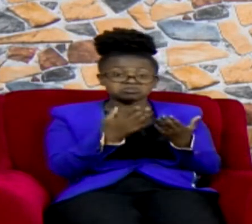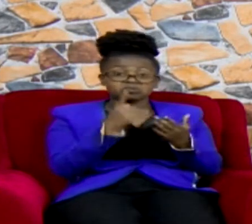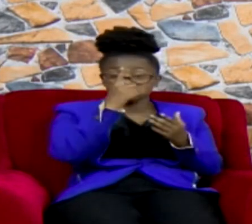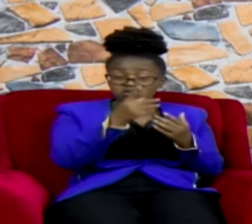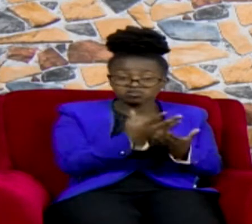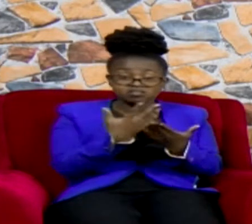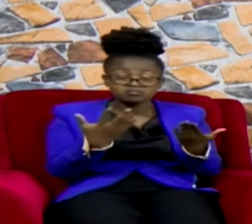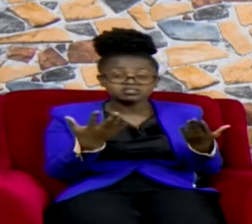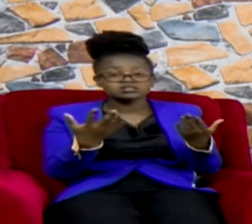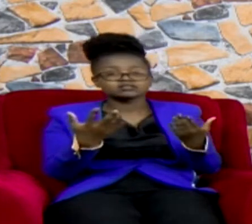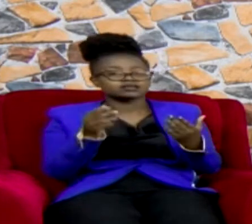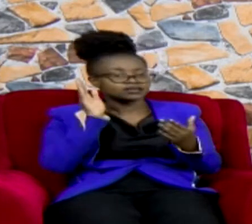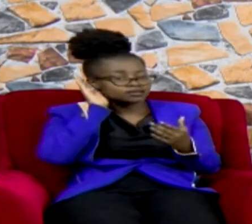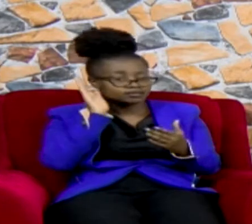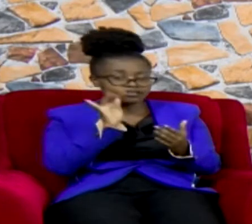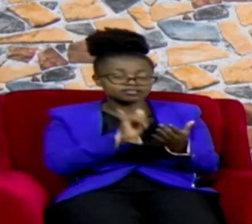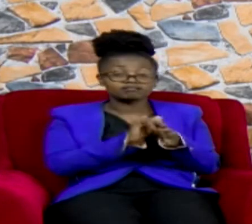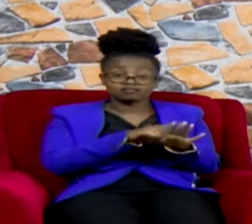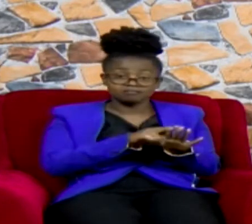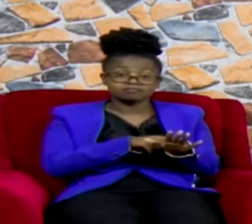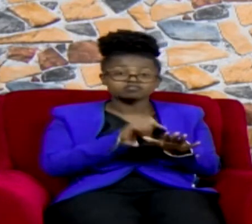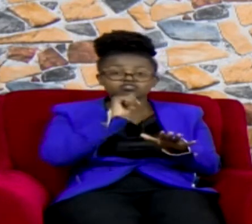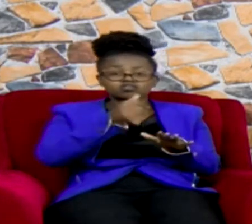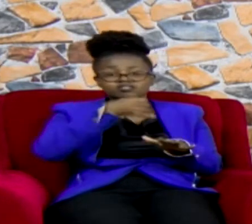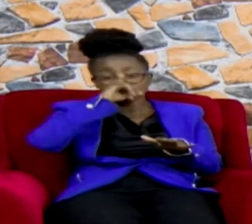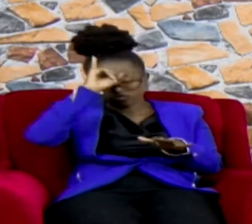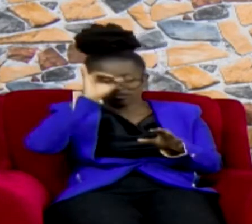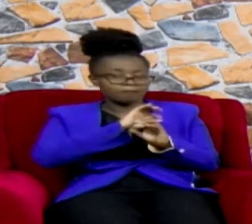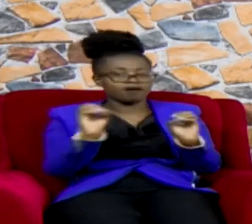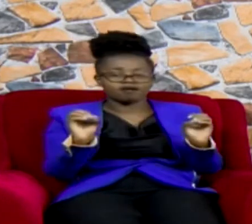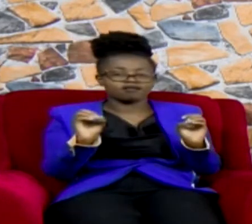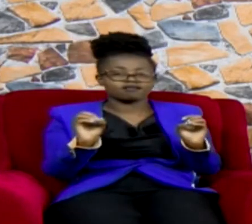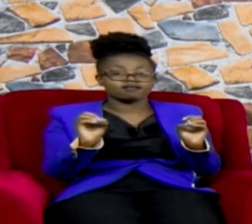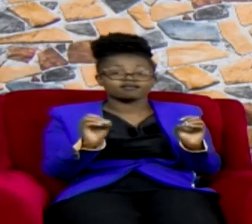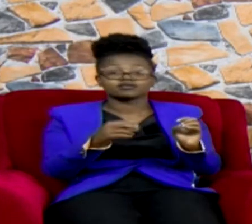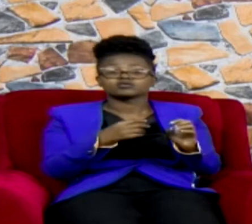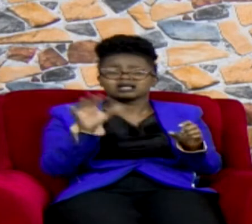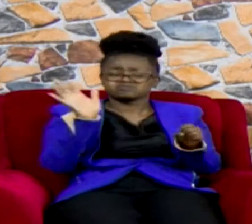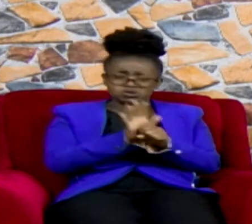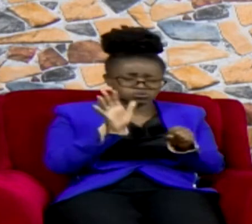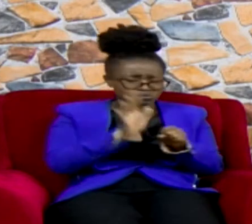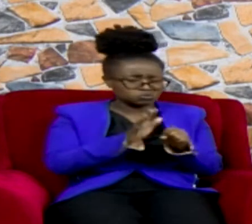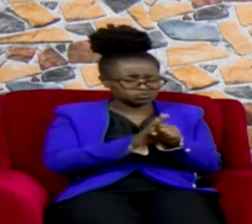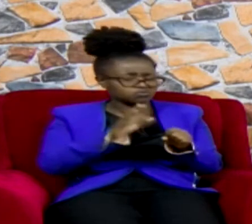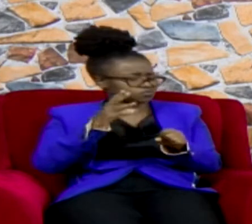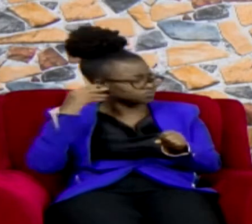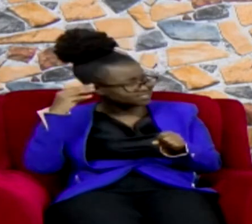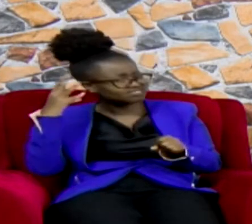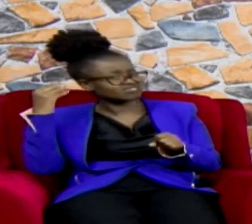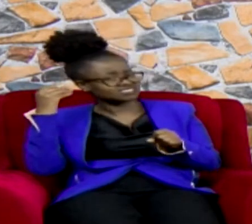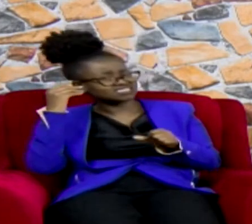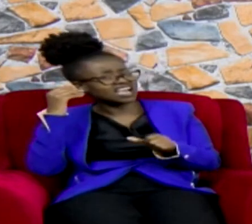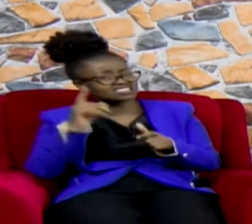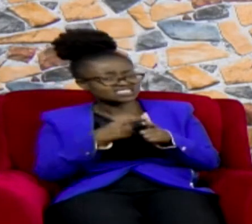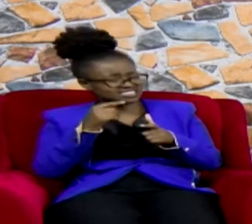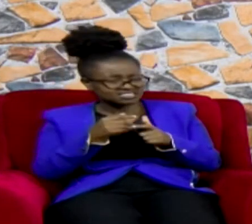things that they're hearing at that moment. Sure. Yes. So it's not that they're ignoring you. It's just that there is too much to handle to siphon. What exactly